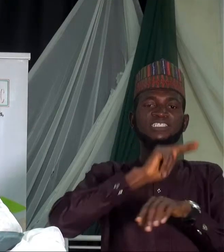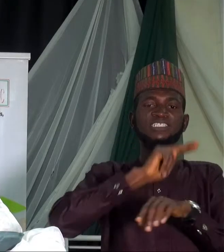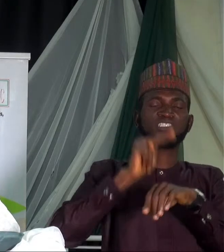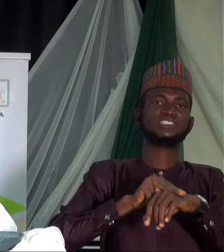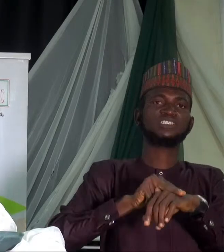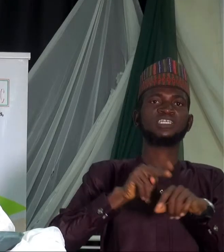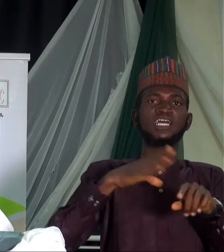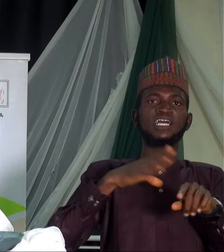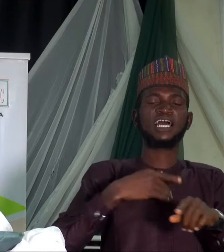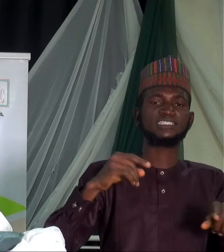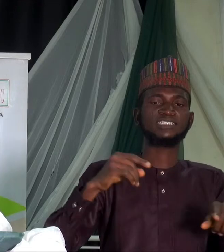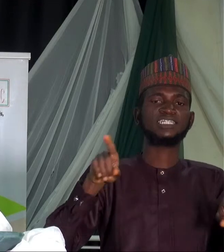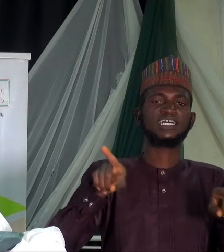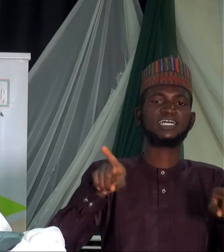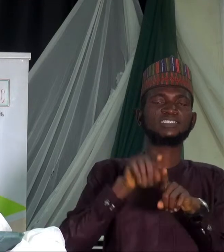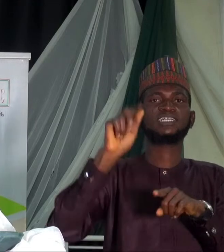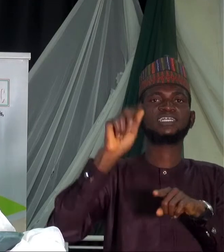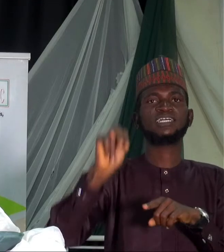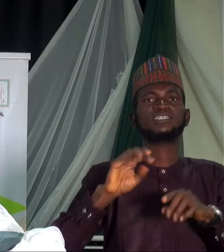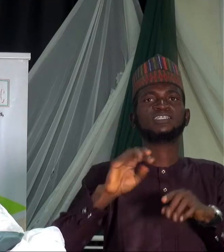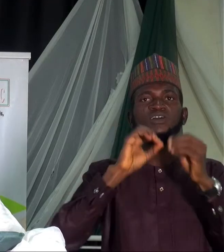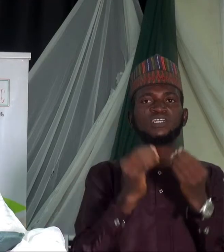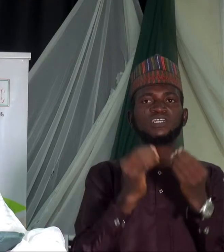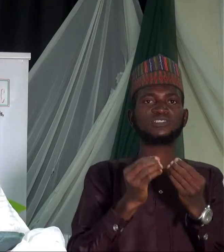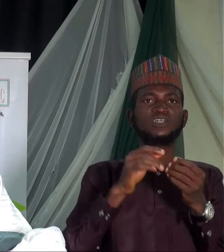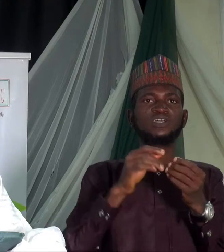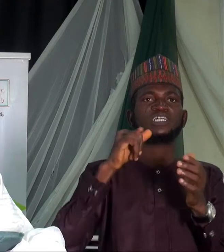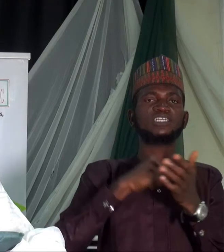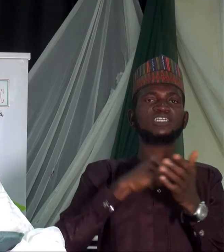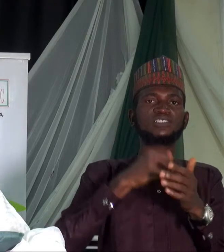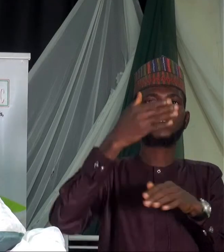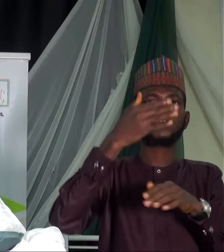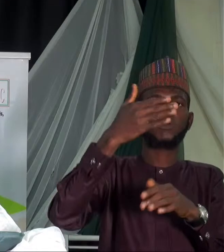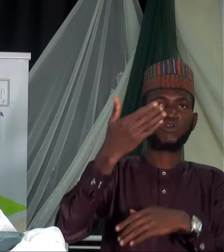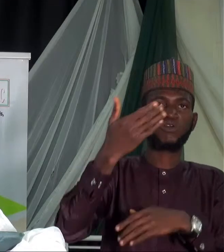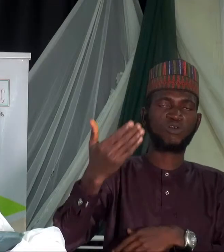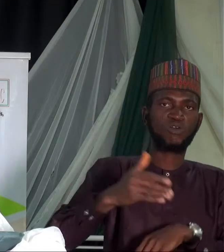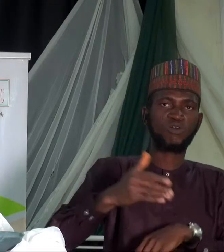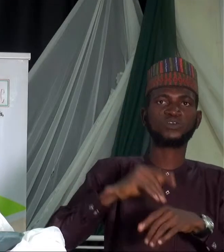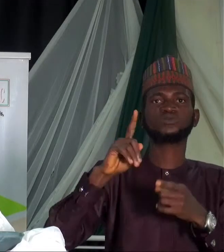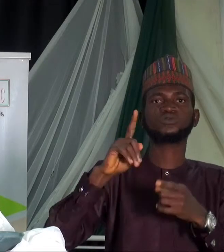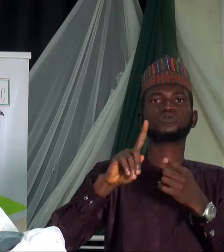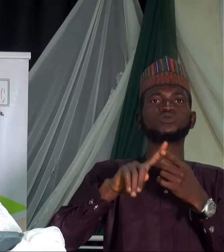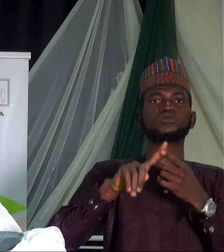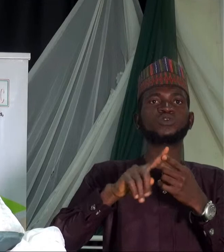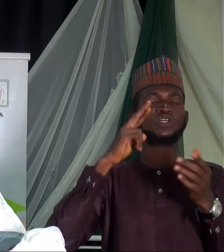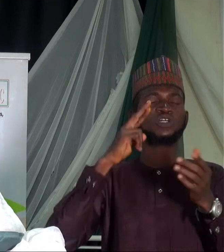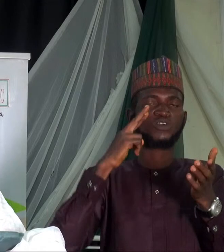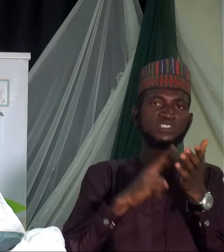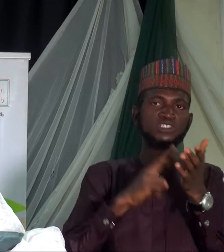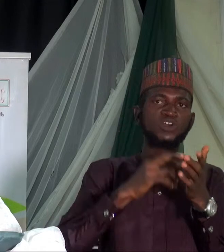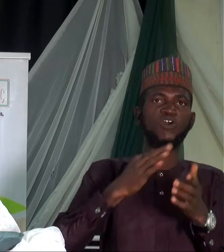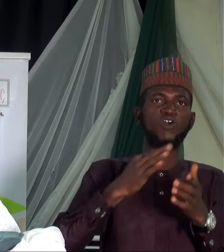as an organization, this event calls for reflection in our journey, recognition of our achievements,